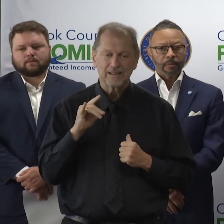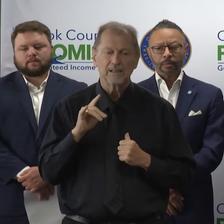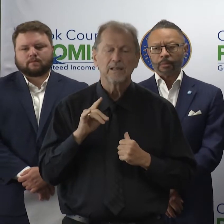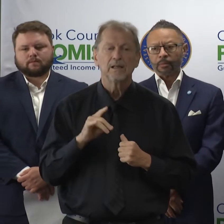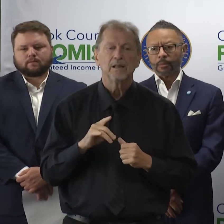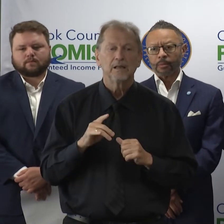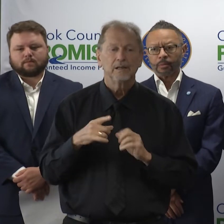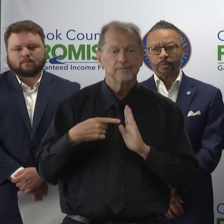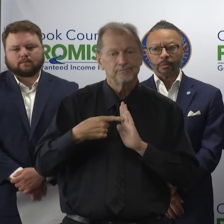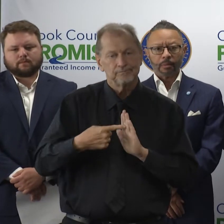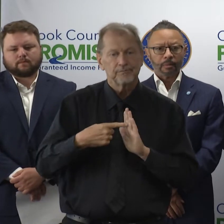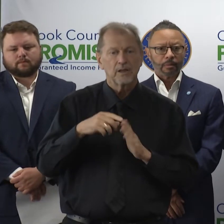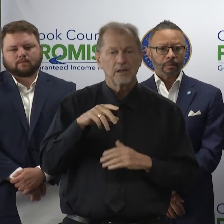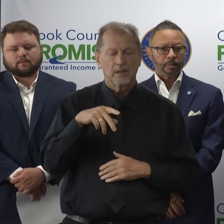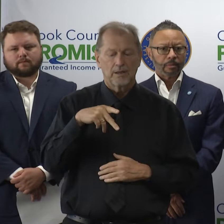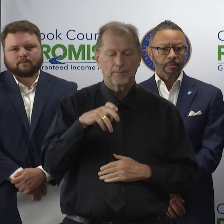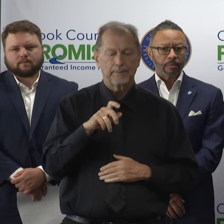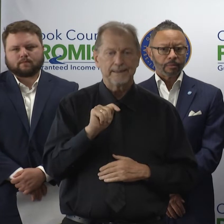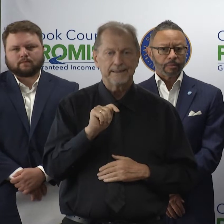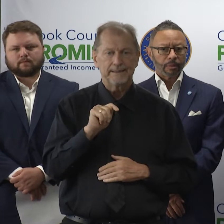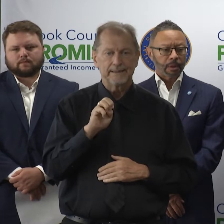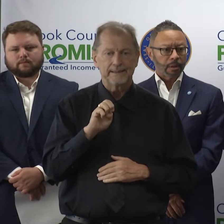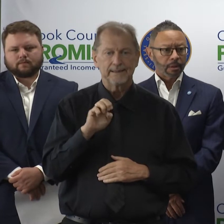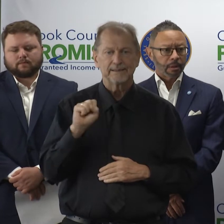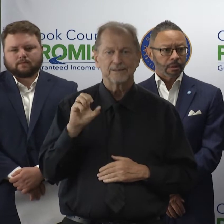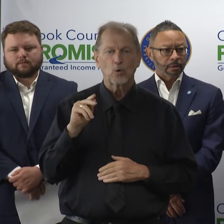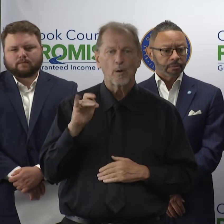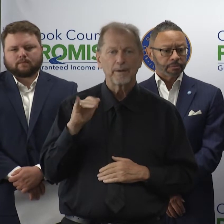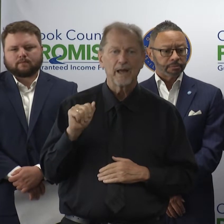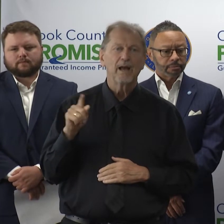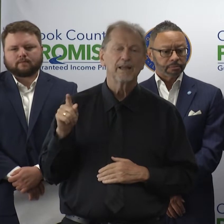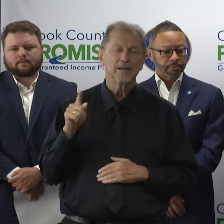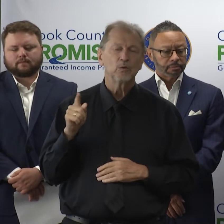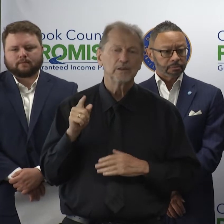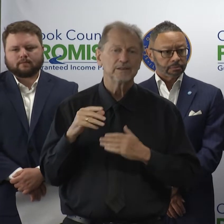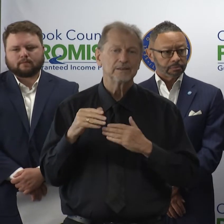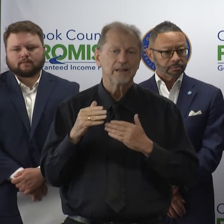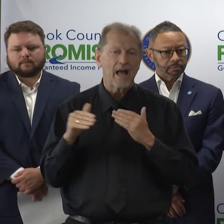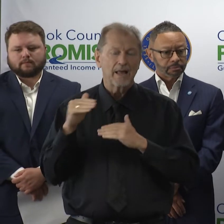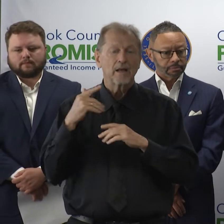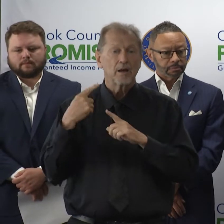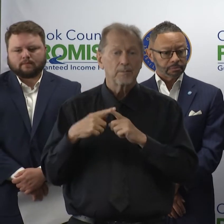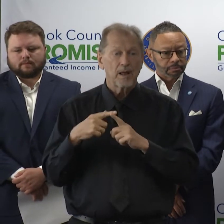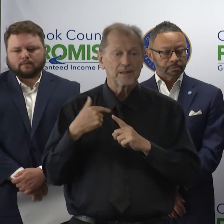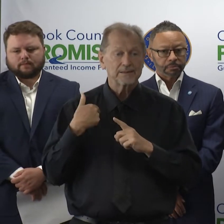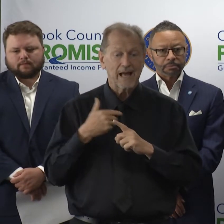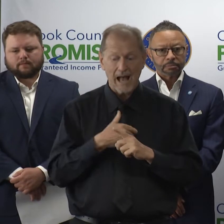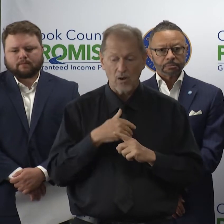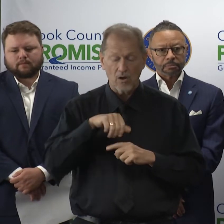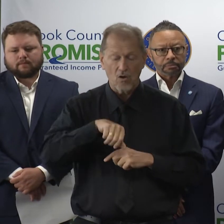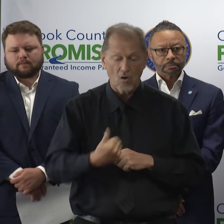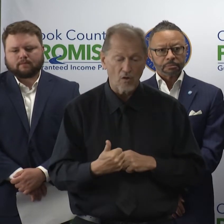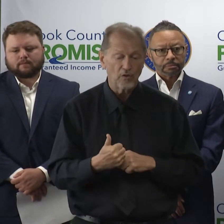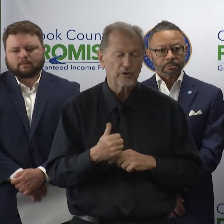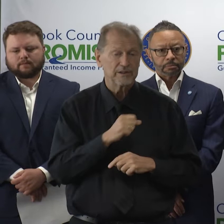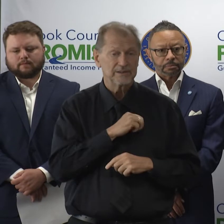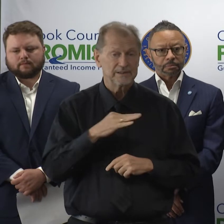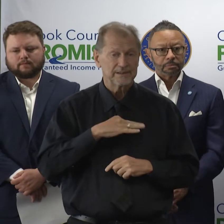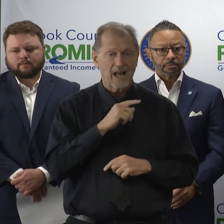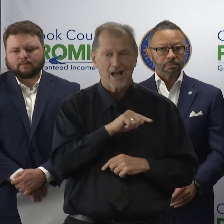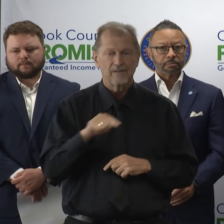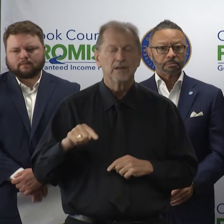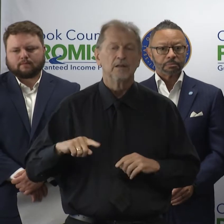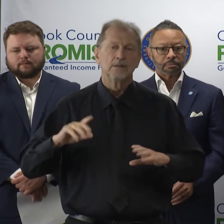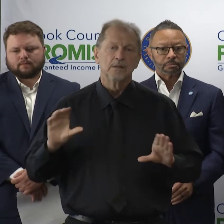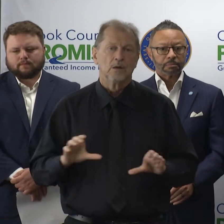Sokobiak, our director of this program, that has been really working tirelessly with our deputy, Dominic Tosi, who have been nonstop